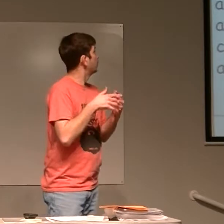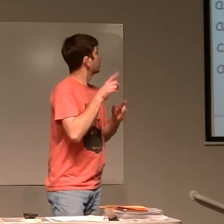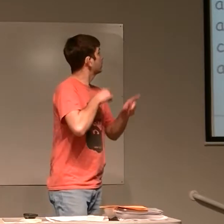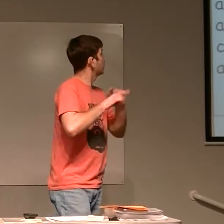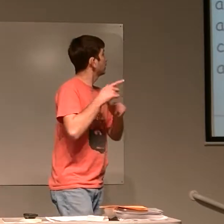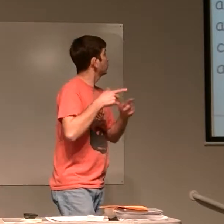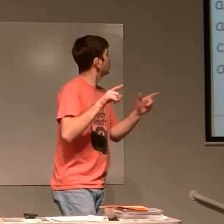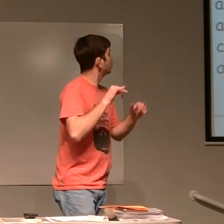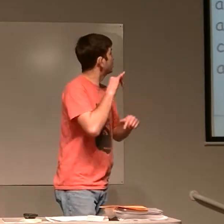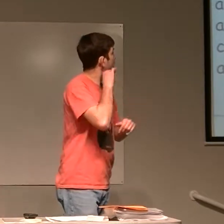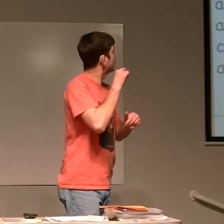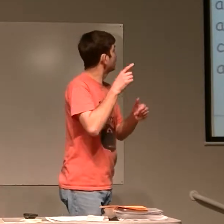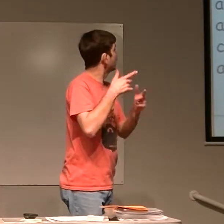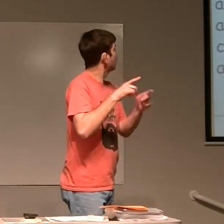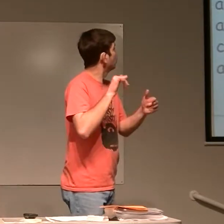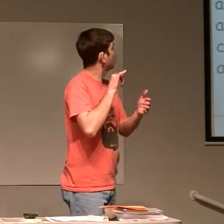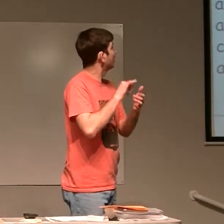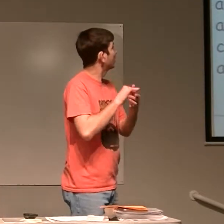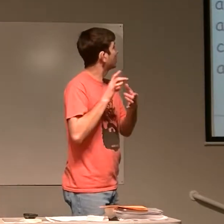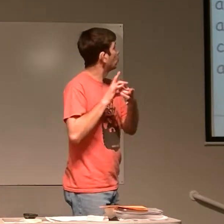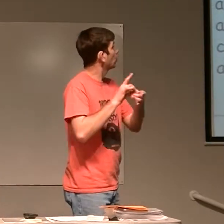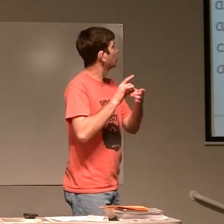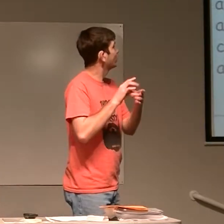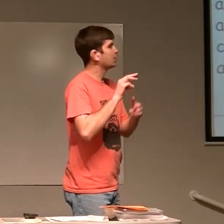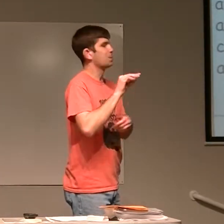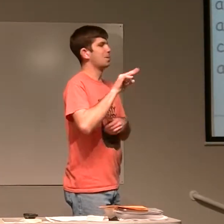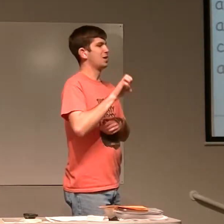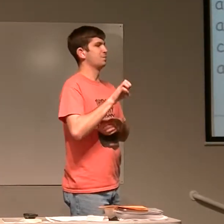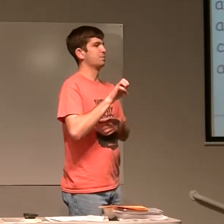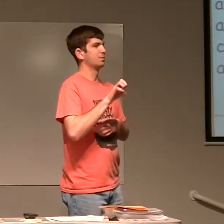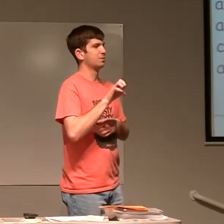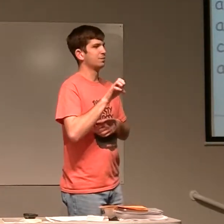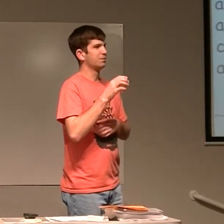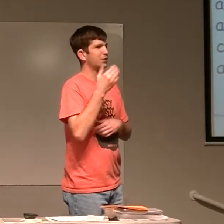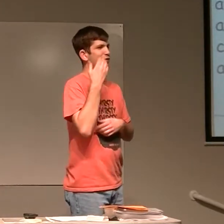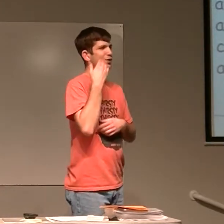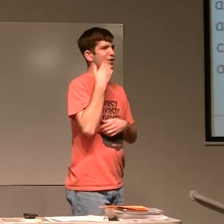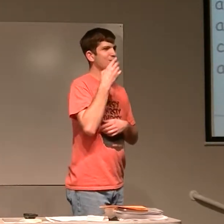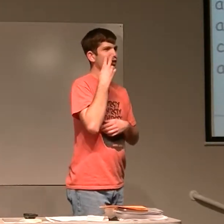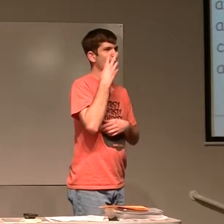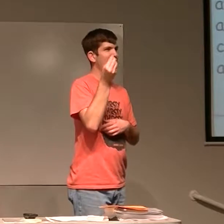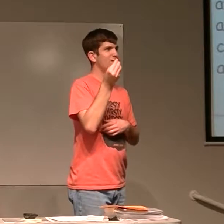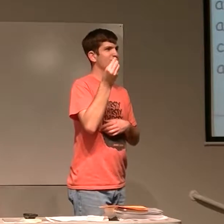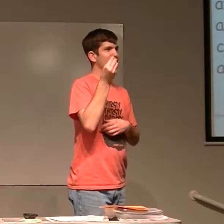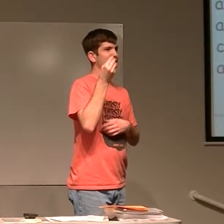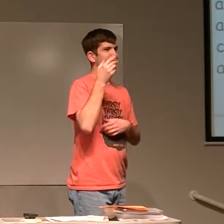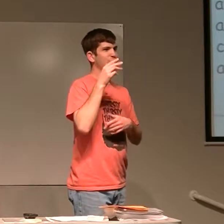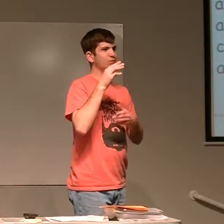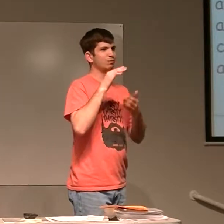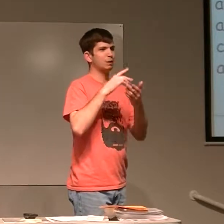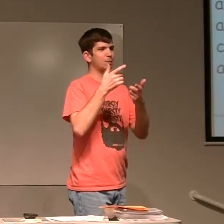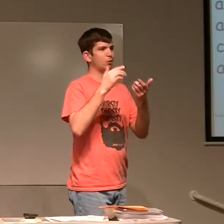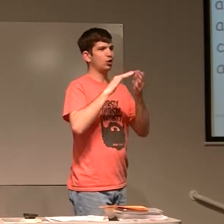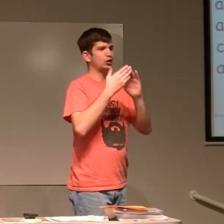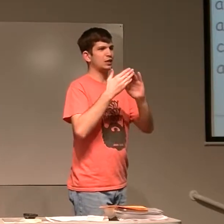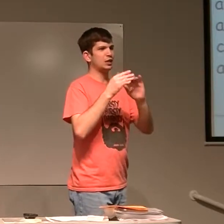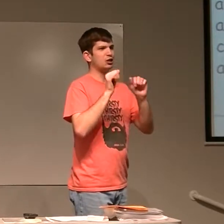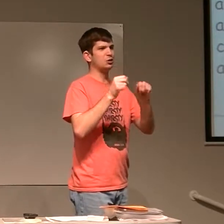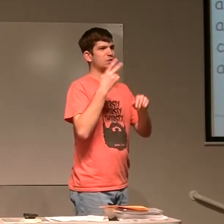American Sign Language is a language that incorporates mime. And if you go out to a large city, you